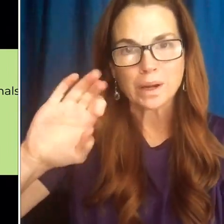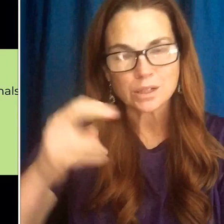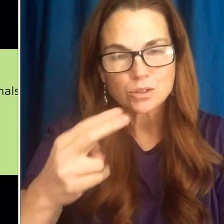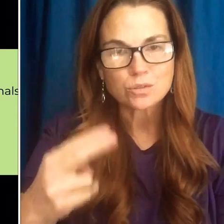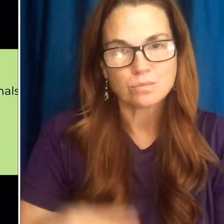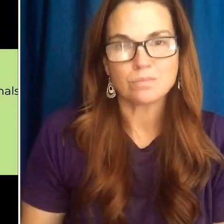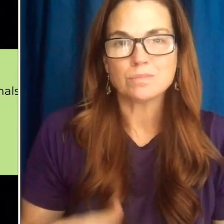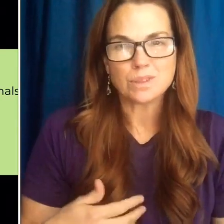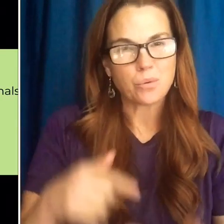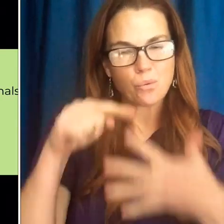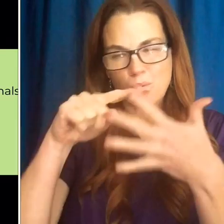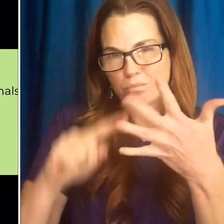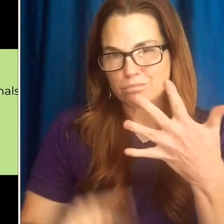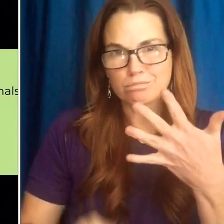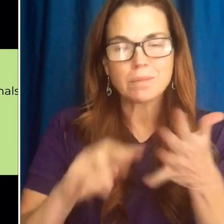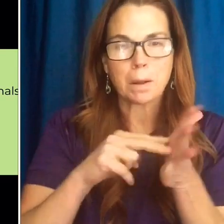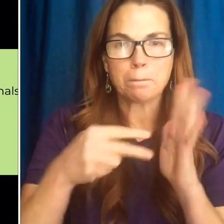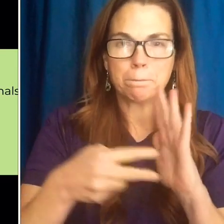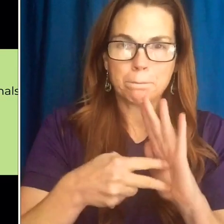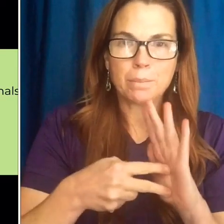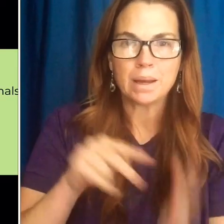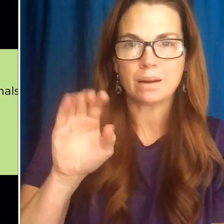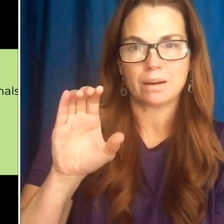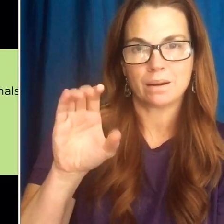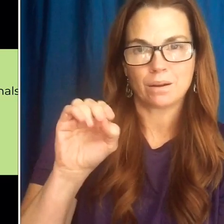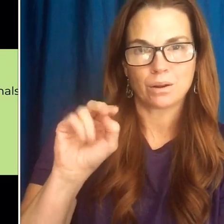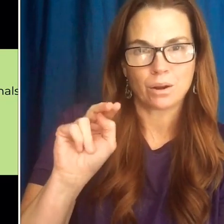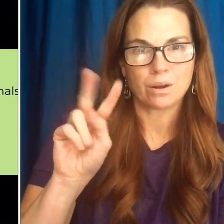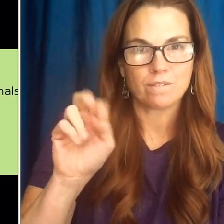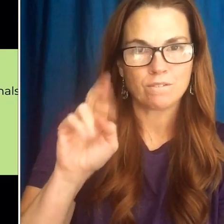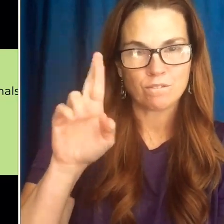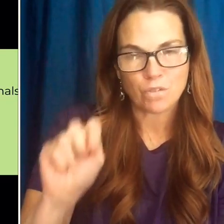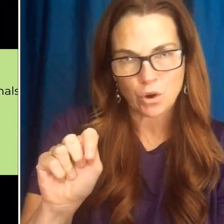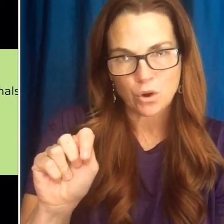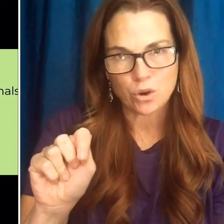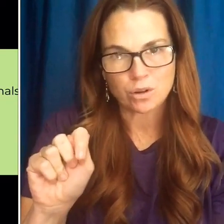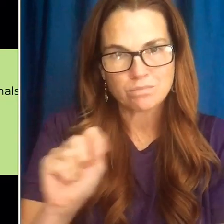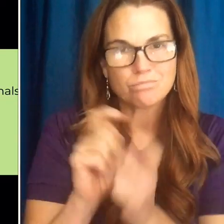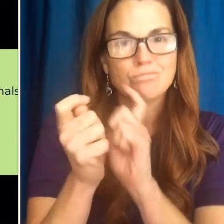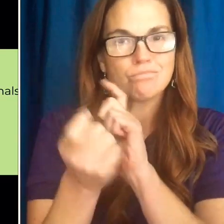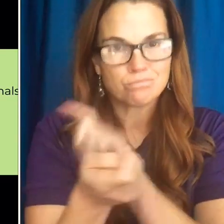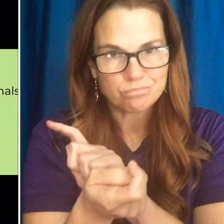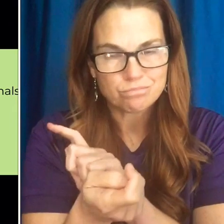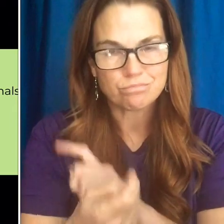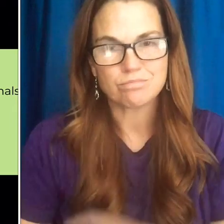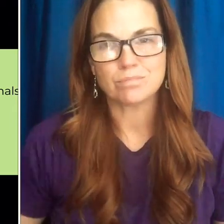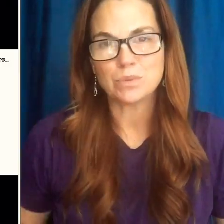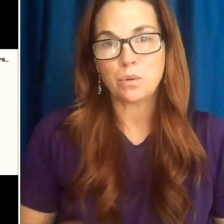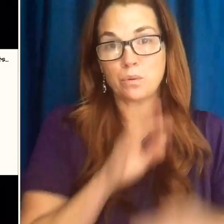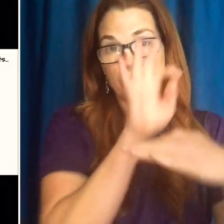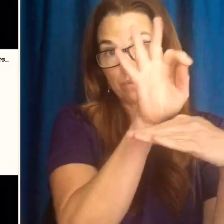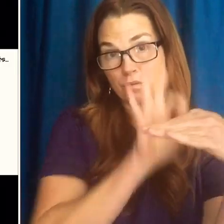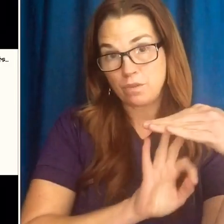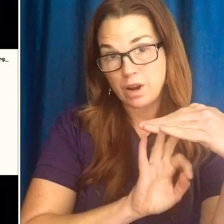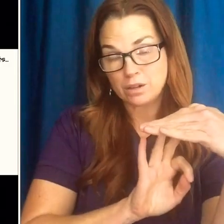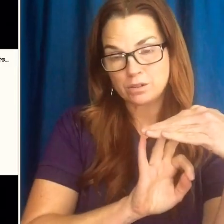switching, translating, converting fractions into decimals that are equal to them.